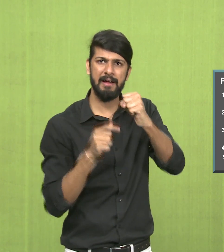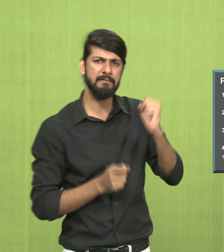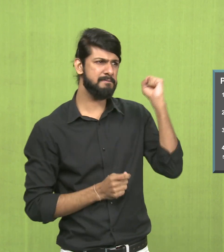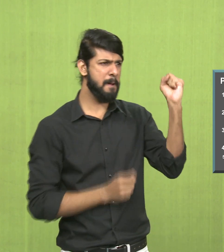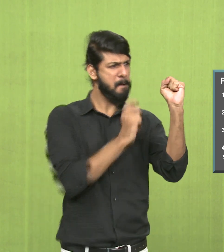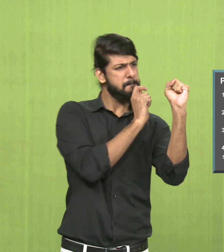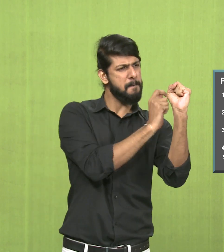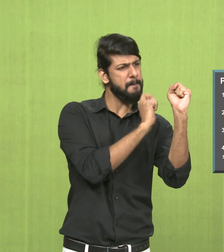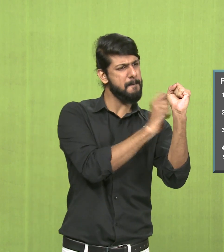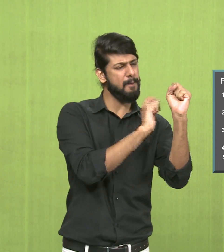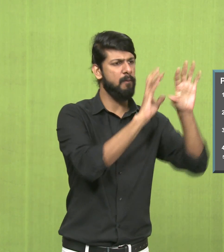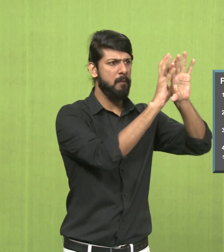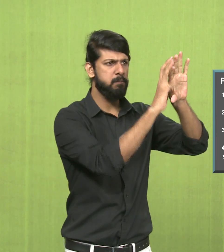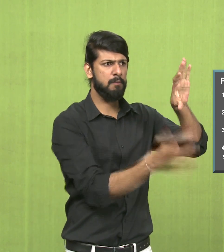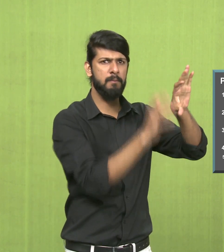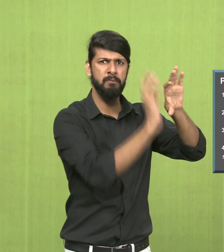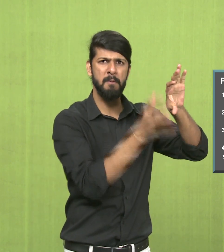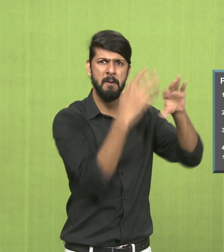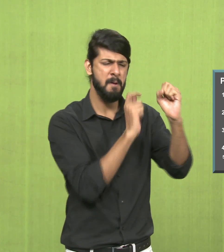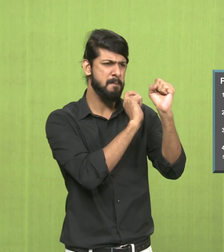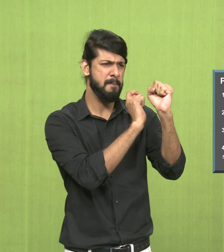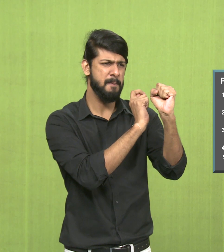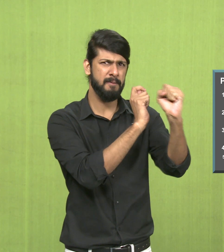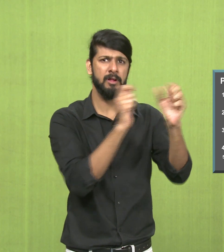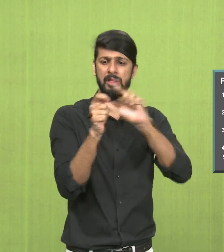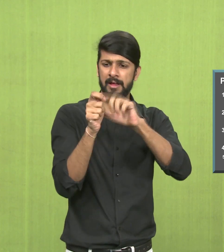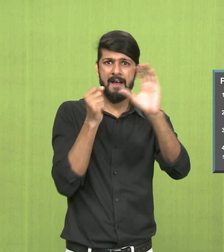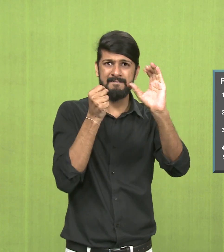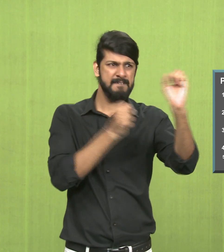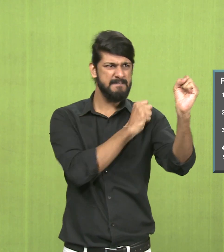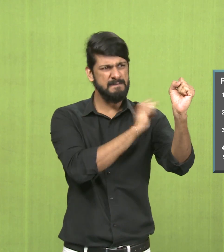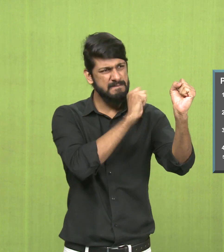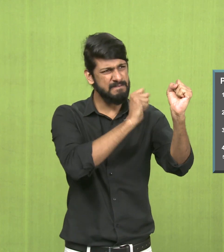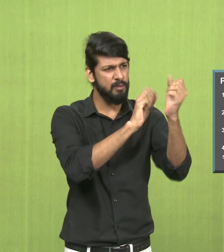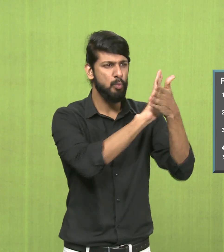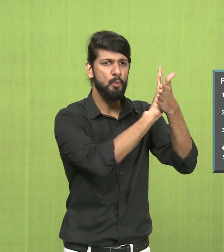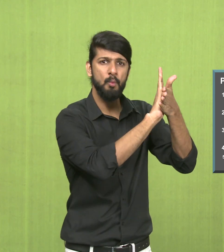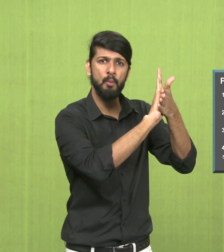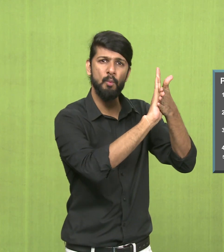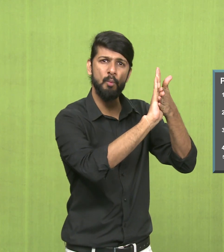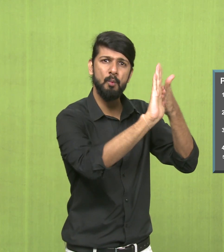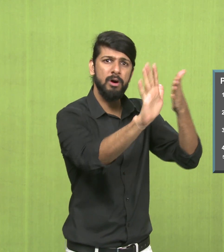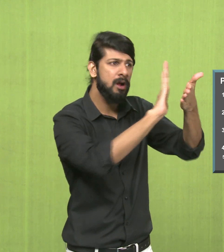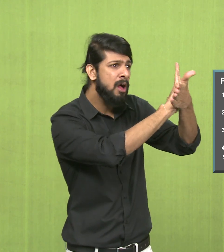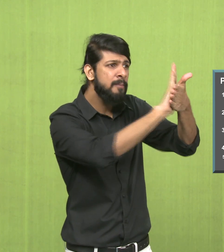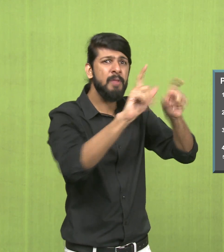We use a chisel and a hammer, and the entire rock face is made plain.